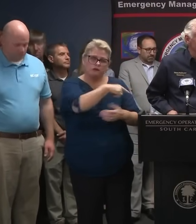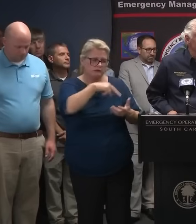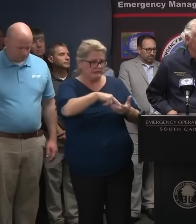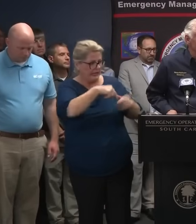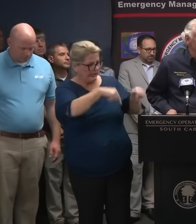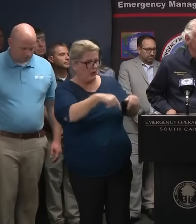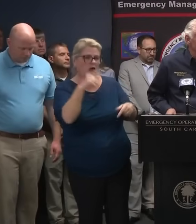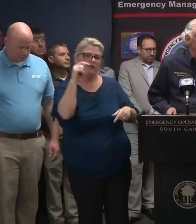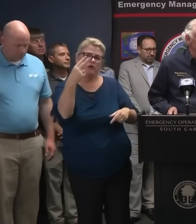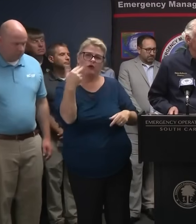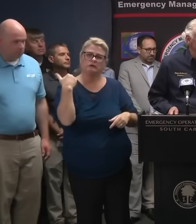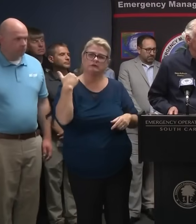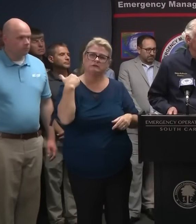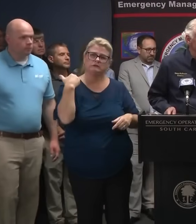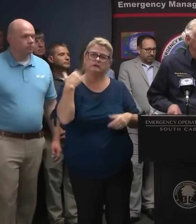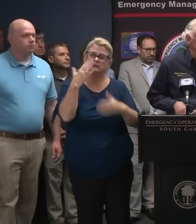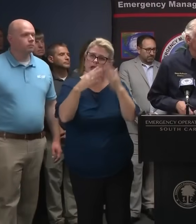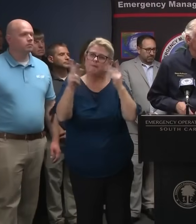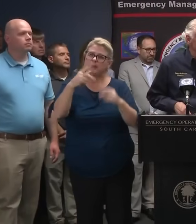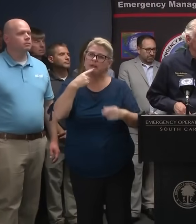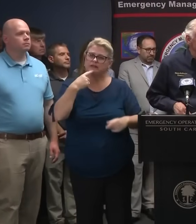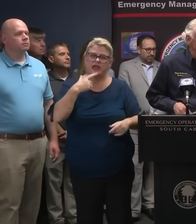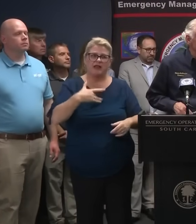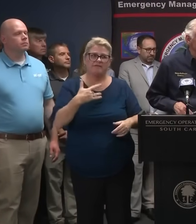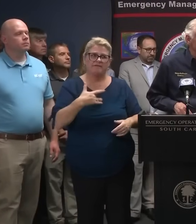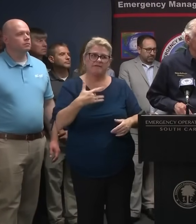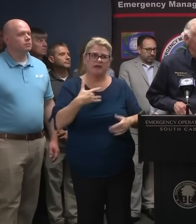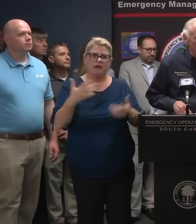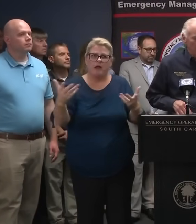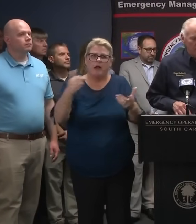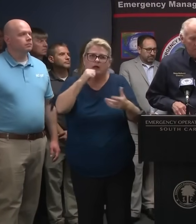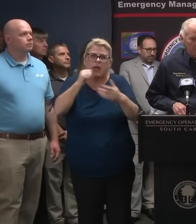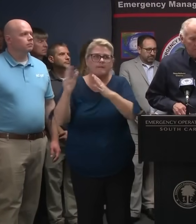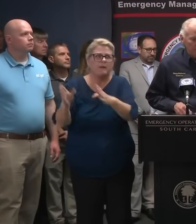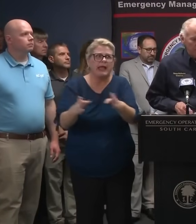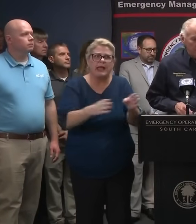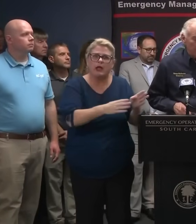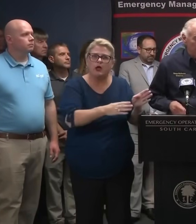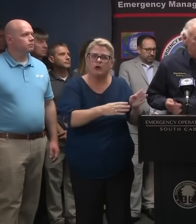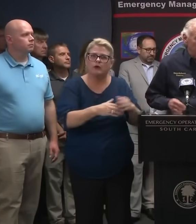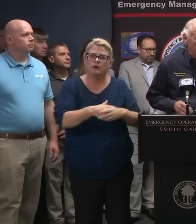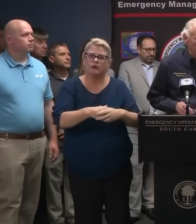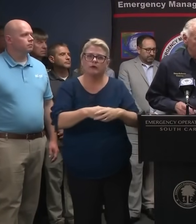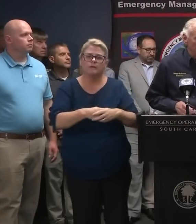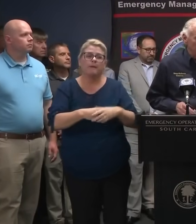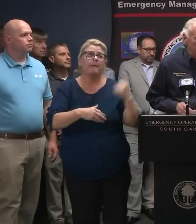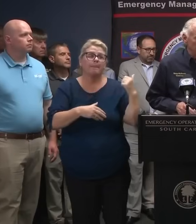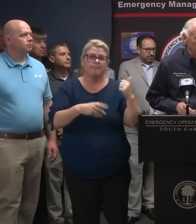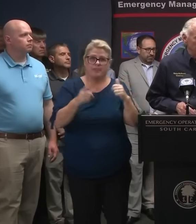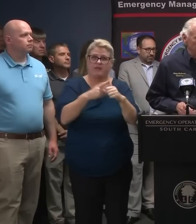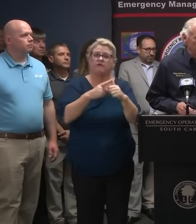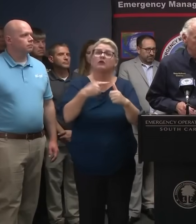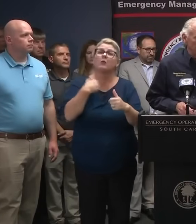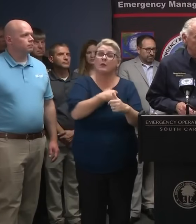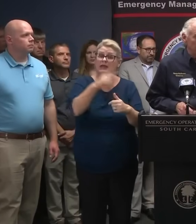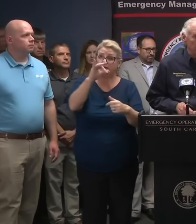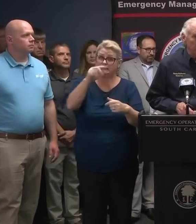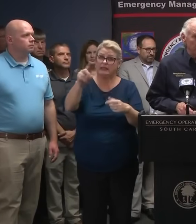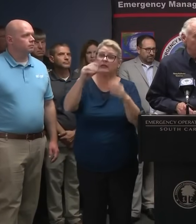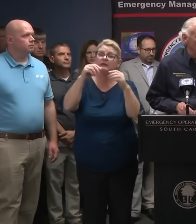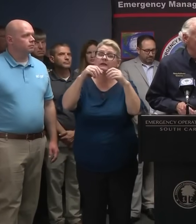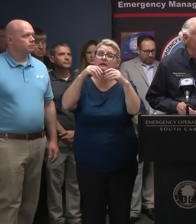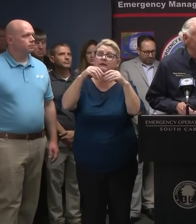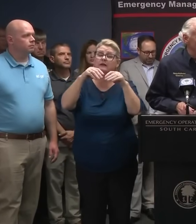Why not do any media briefing on Thursday when you have some people saying they feel like they weren't had a chance to get prepared for the storm? We did issue the